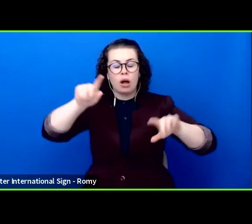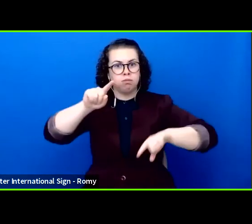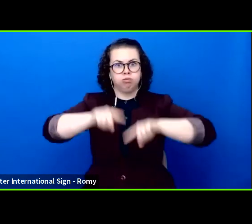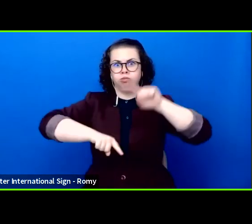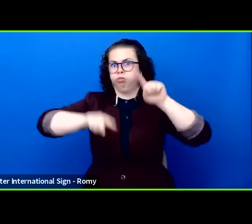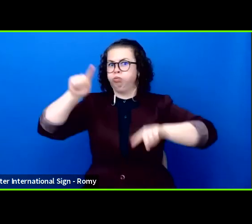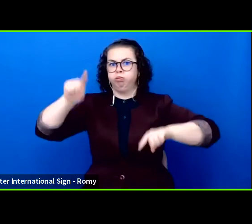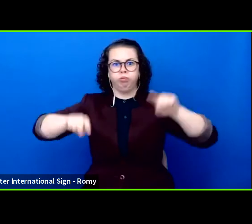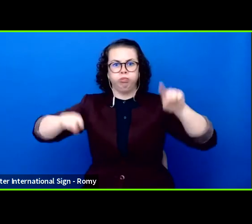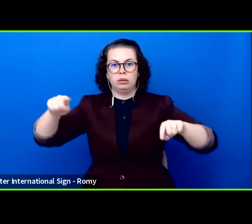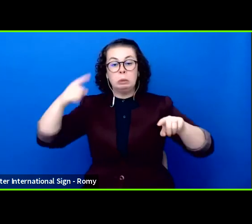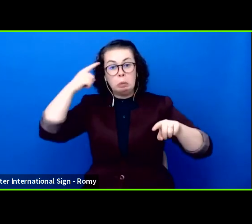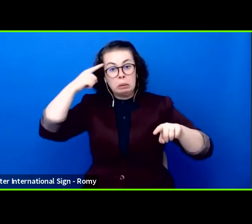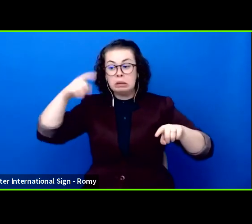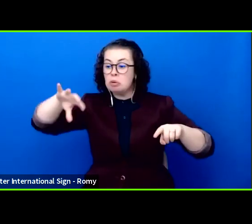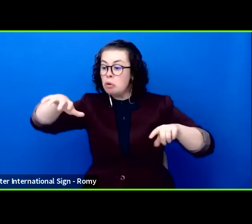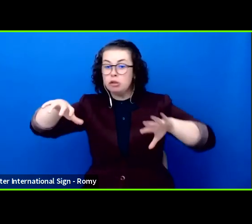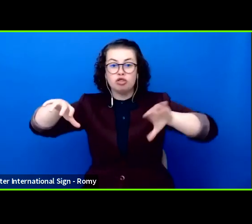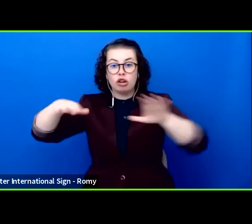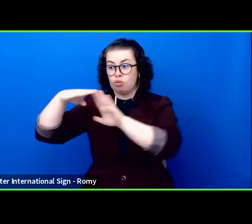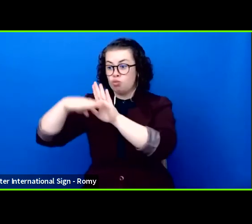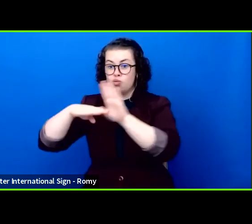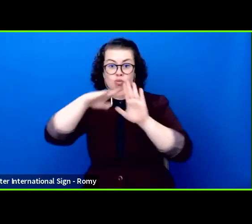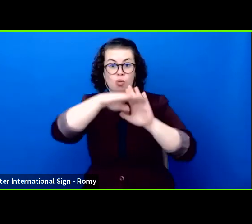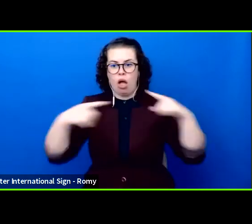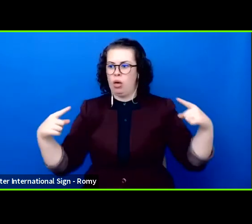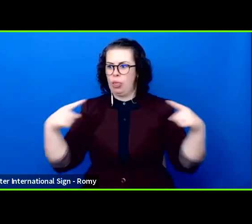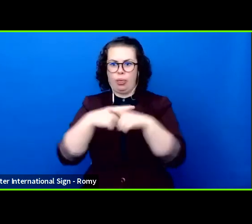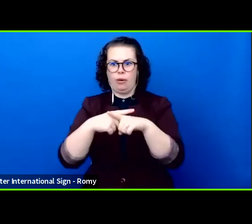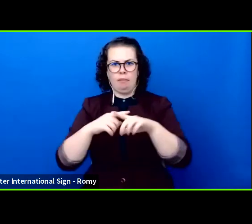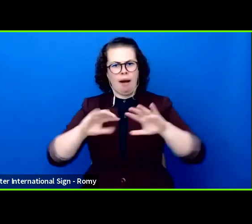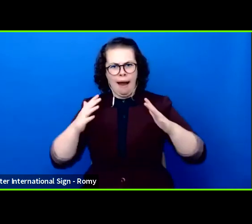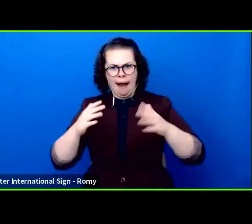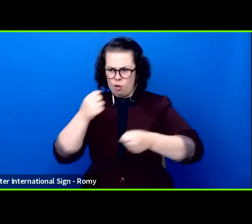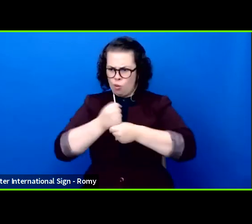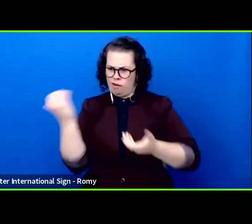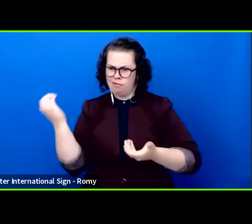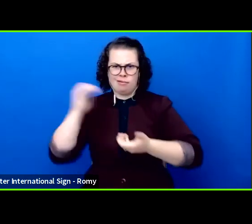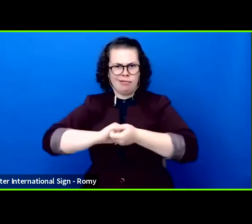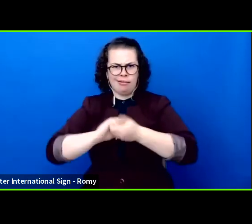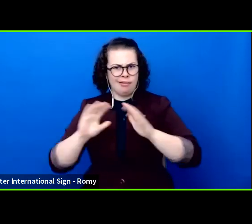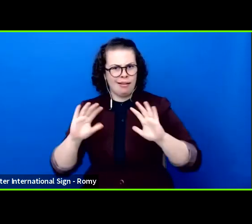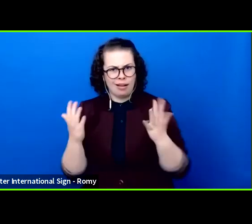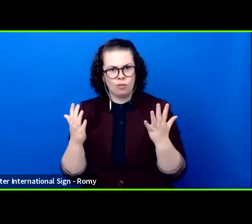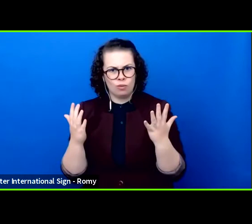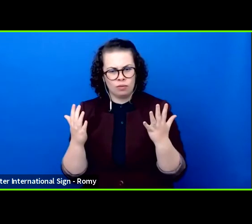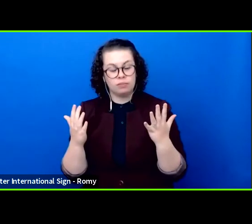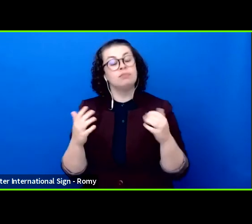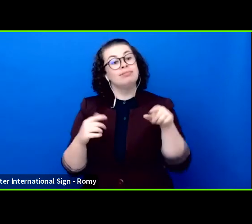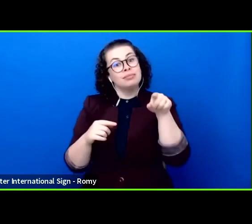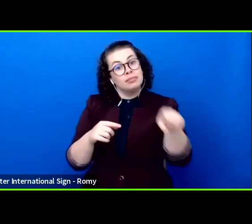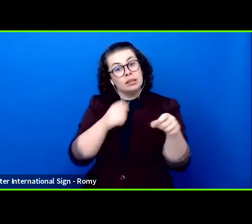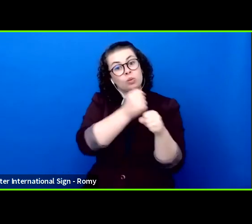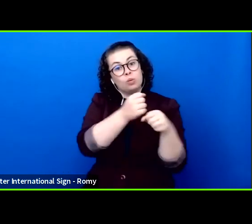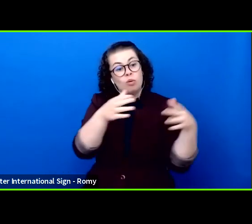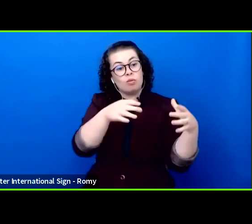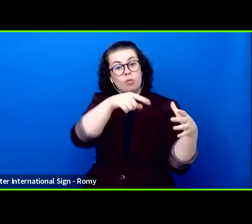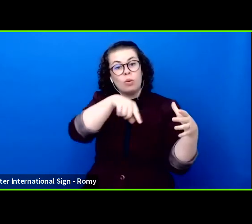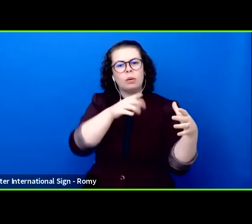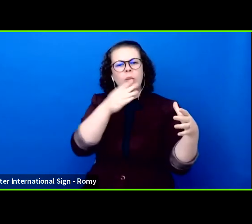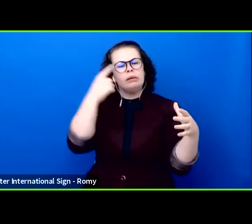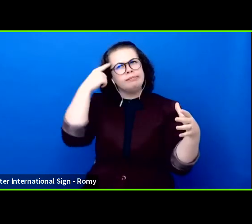cross-border collaboration. This first working group will explore the possibilities of an EU